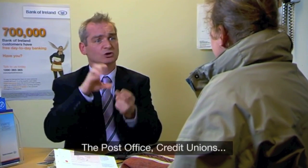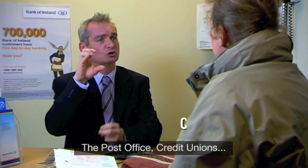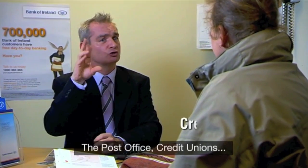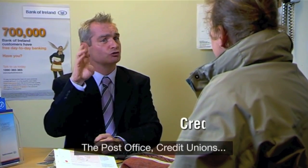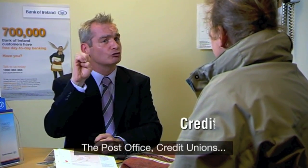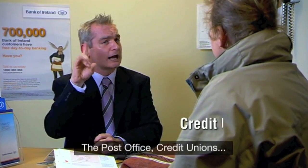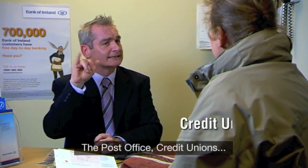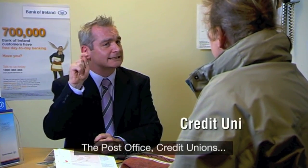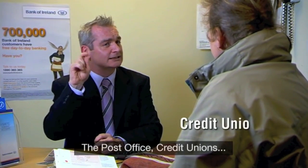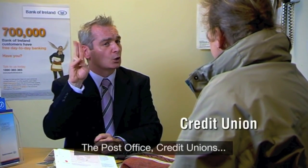credit unions,